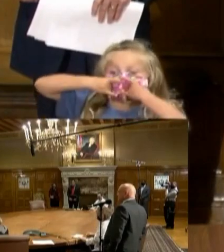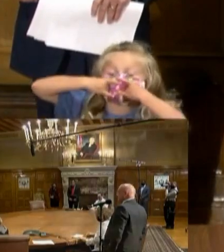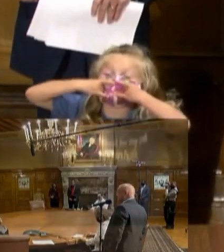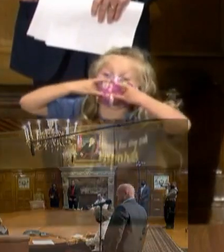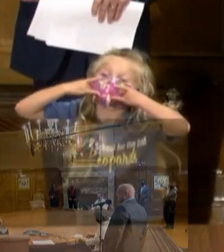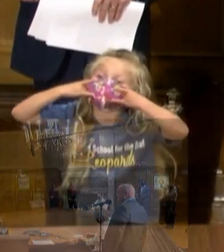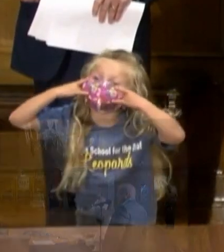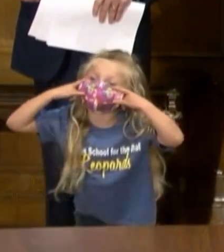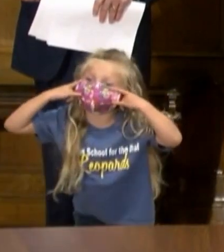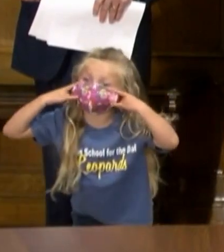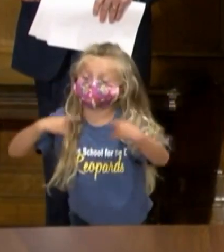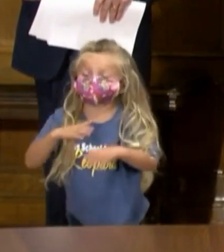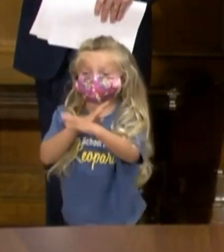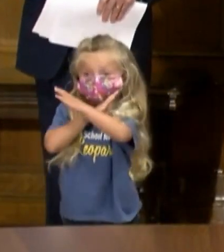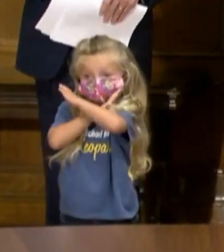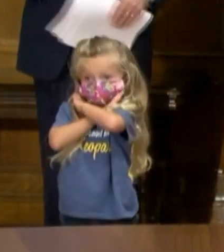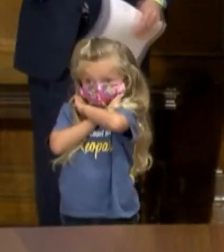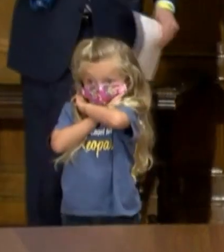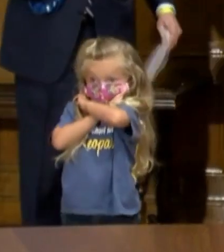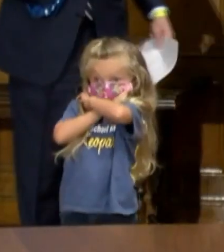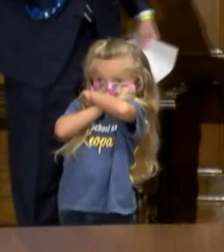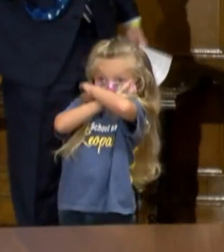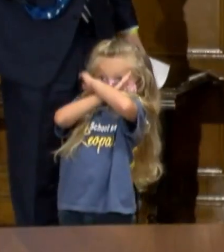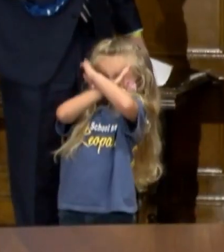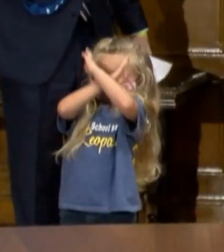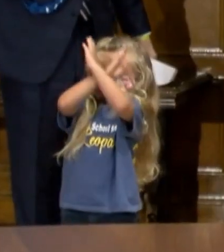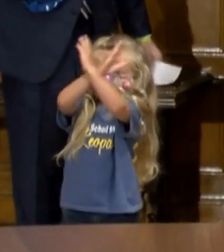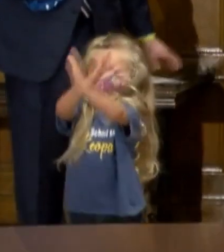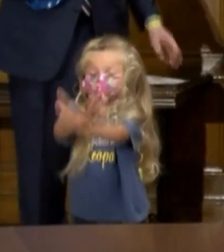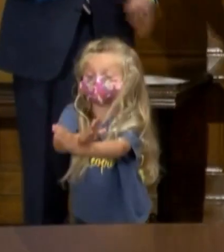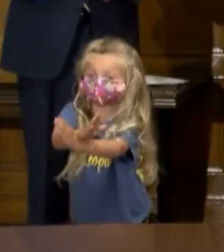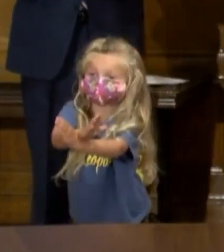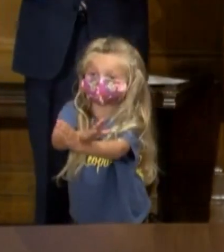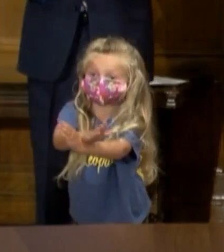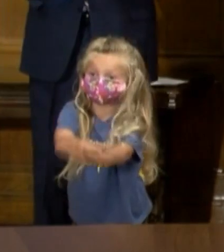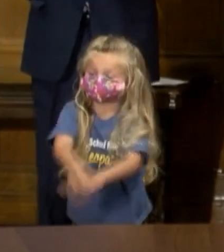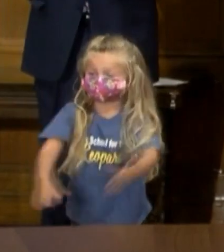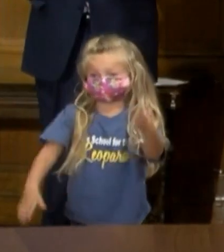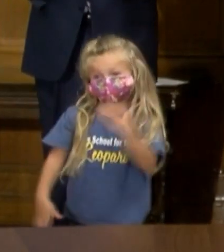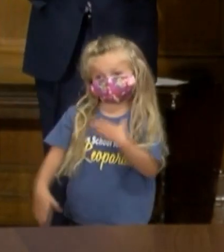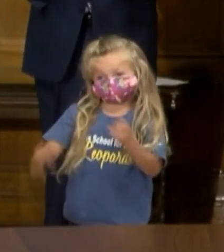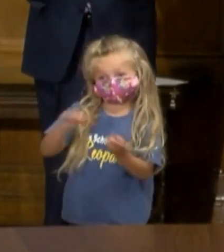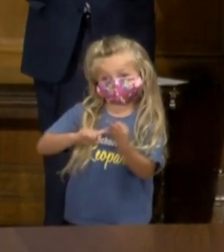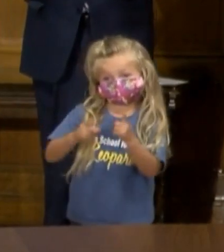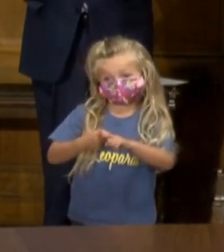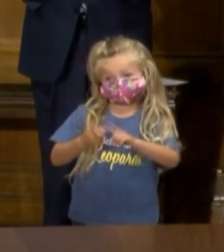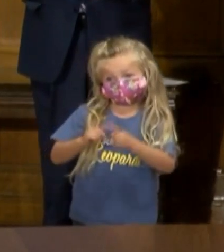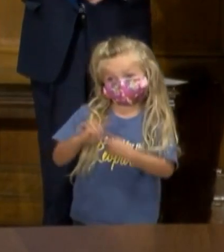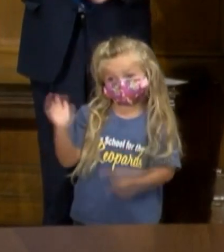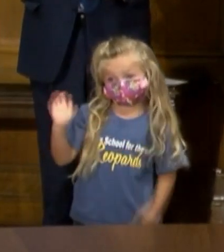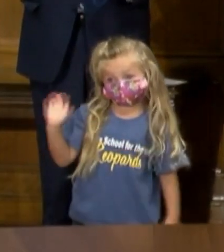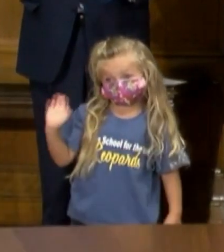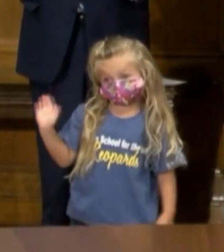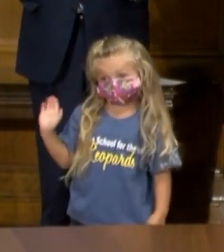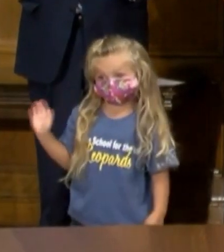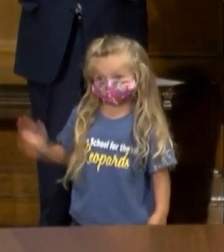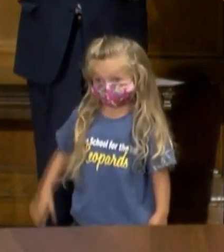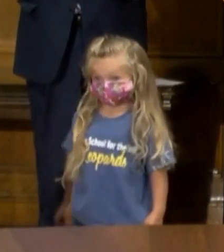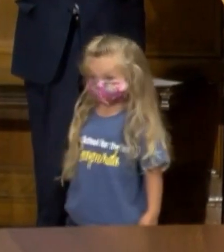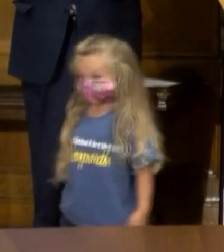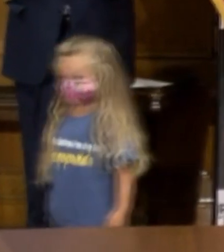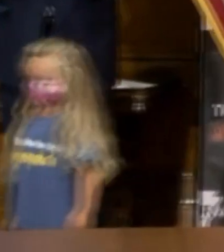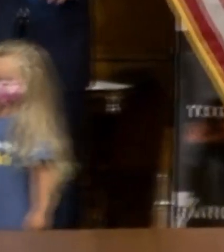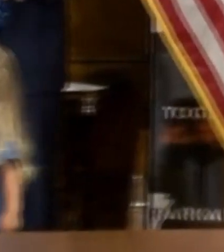I wear a mask to protect myself and to protect my friends.